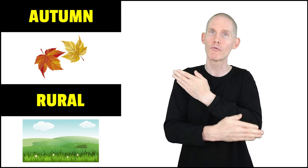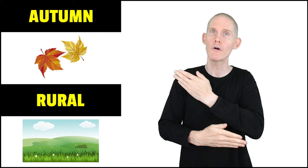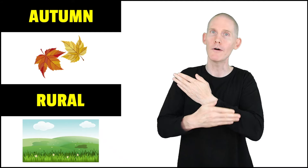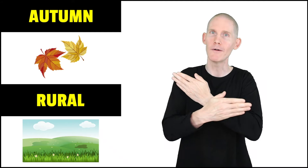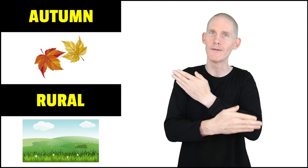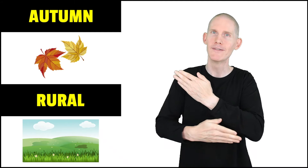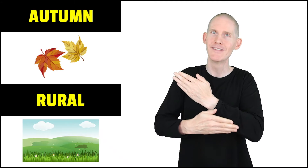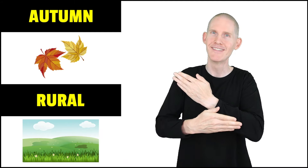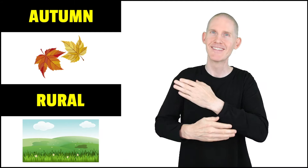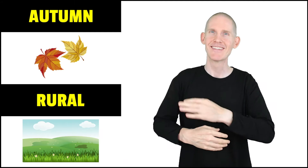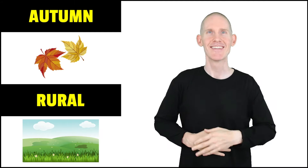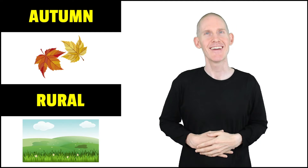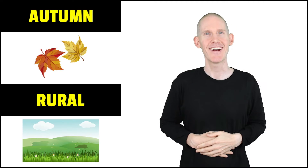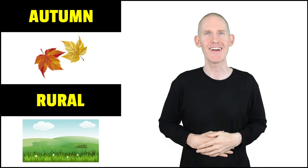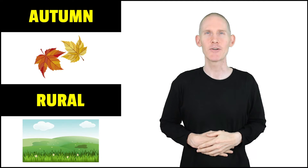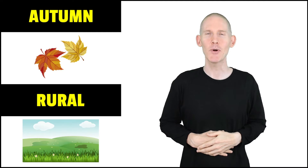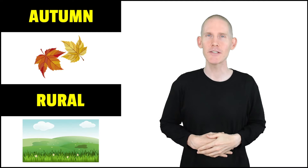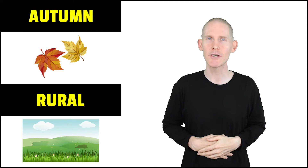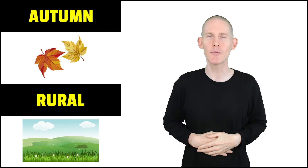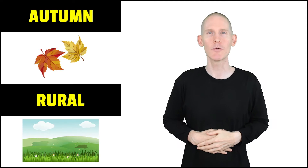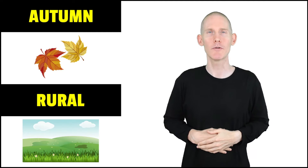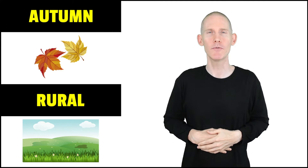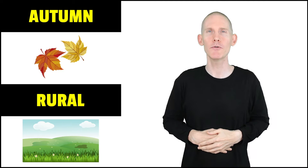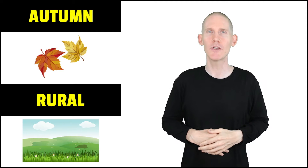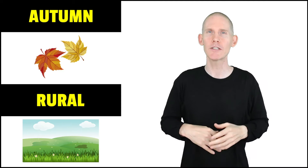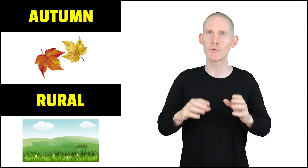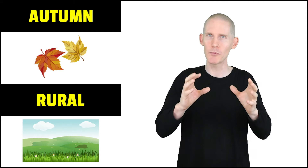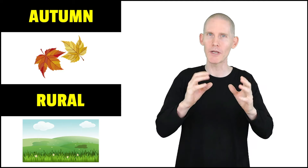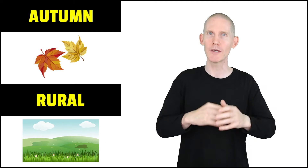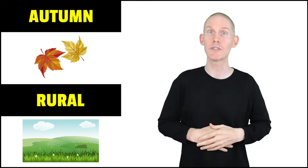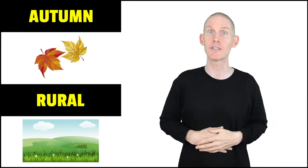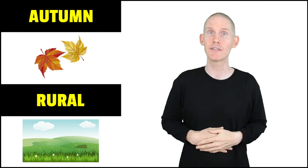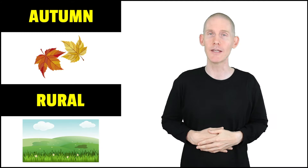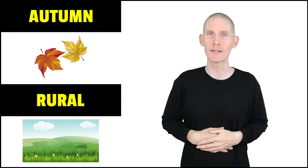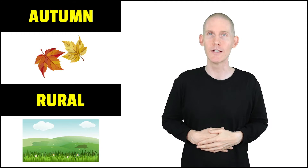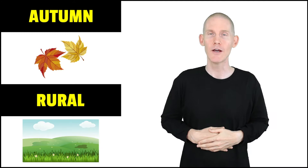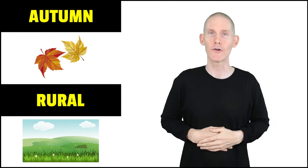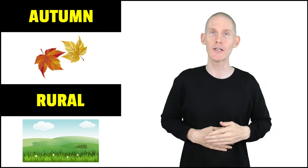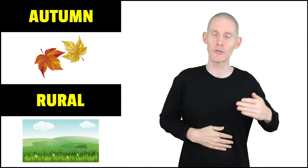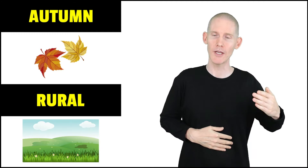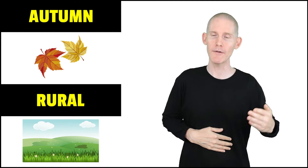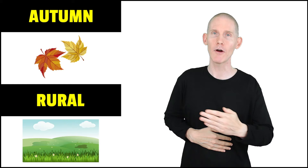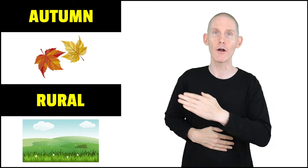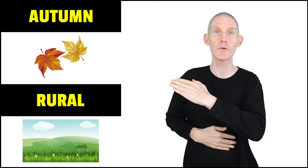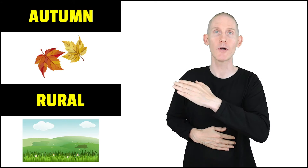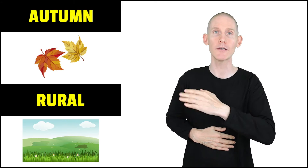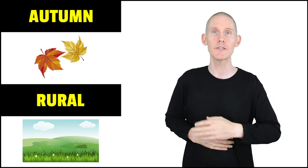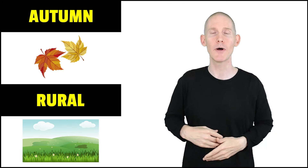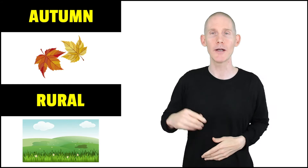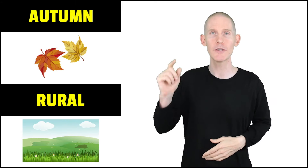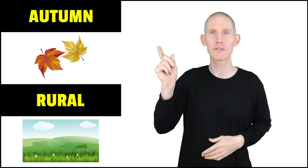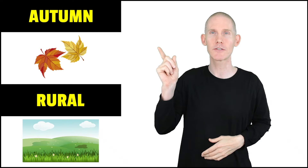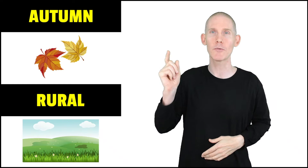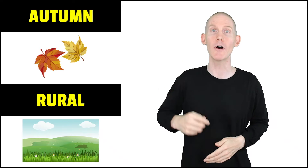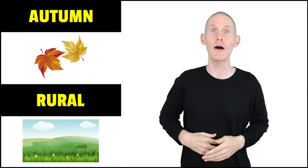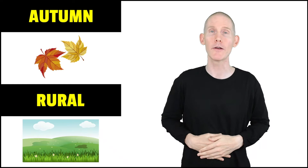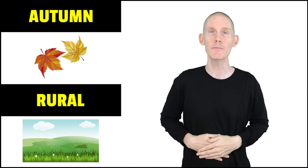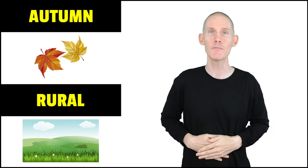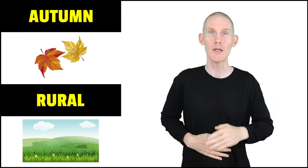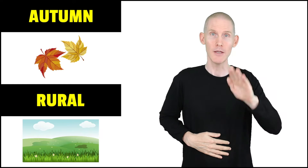rural. All right, quite similar, but a few things which make them distinct. Okay, so you have the arm across the body. Let's start with autumn,